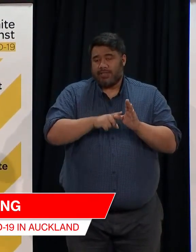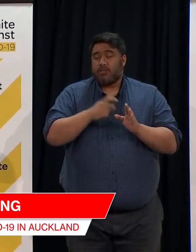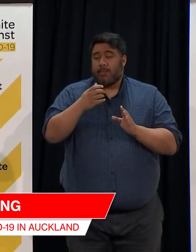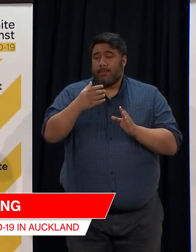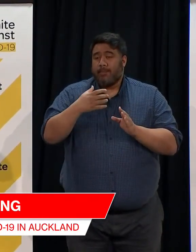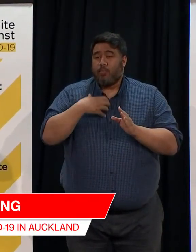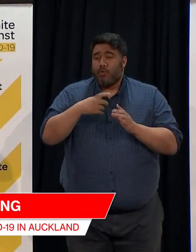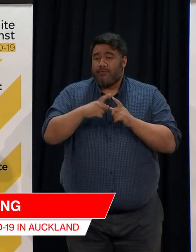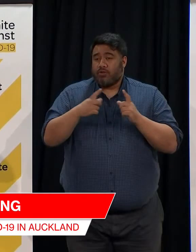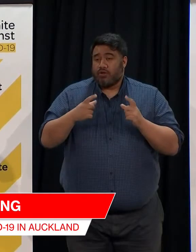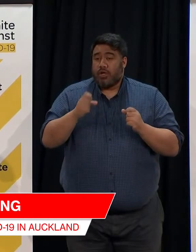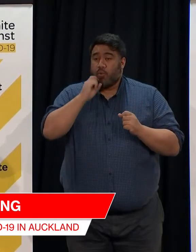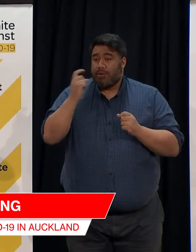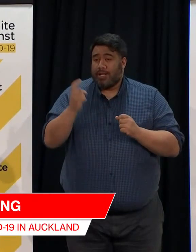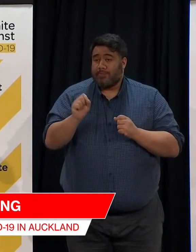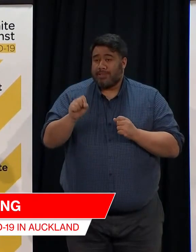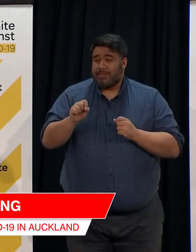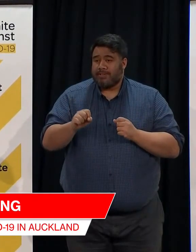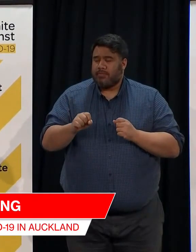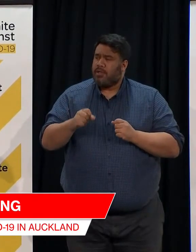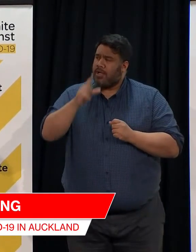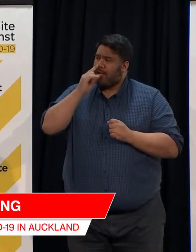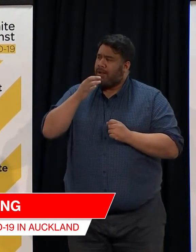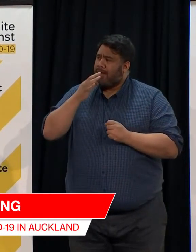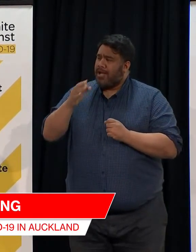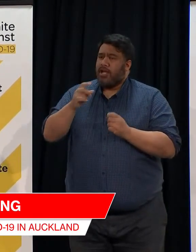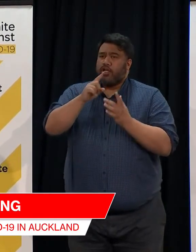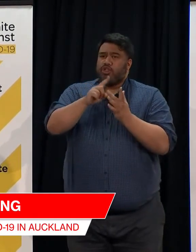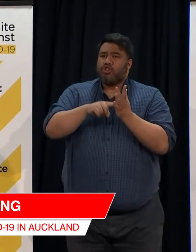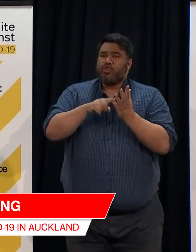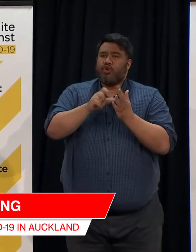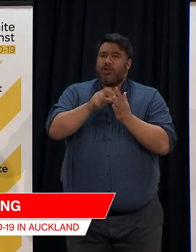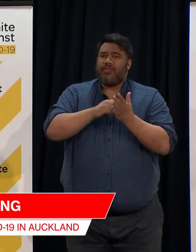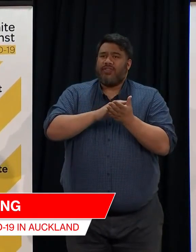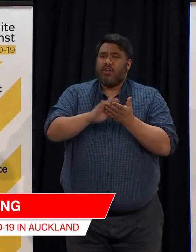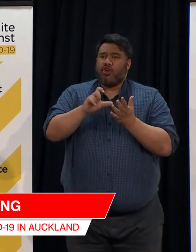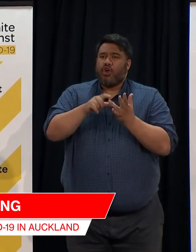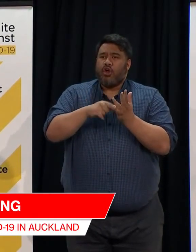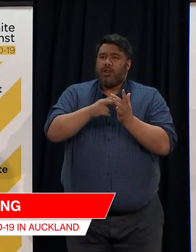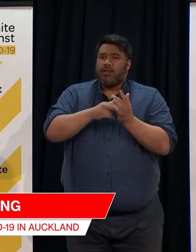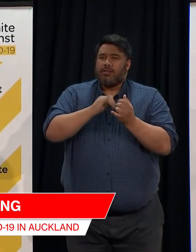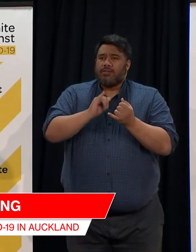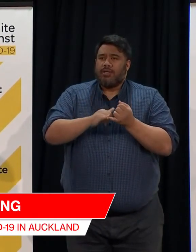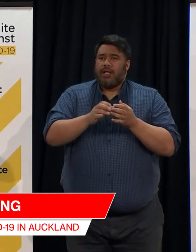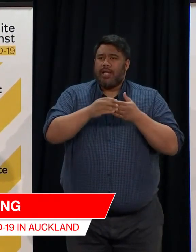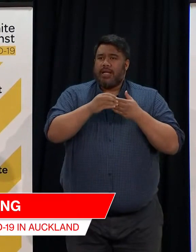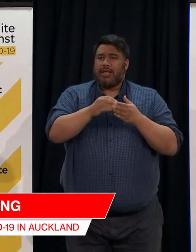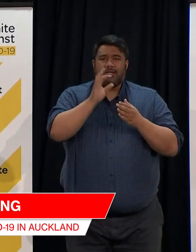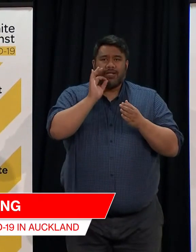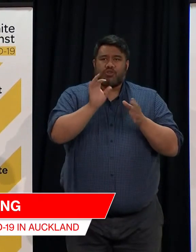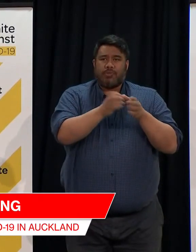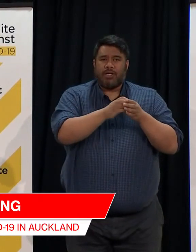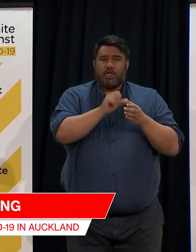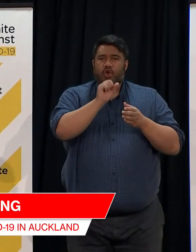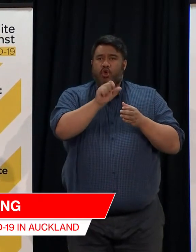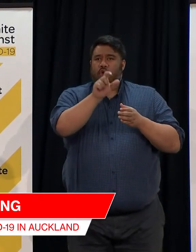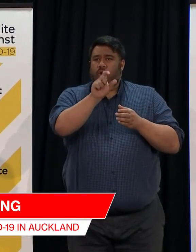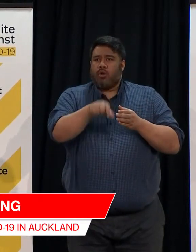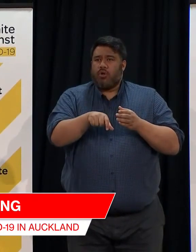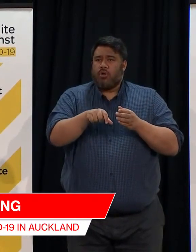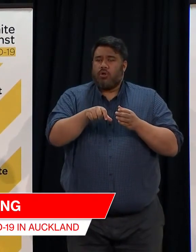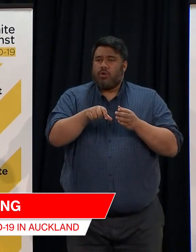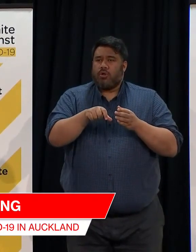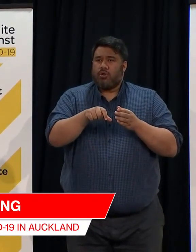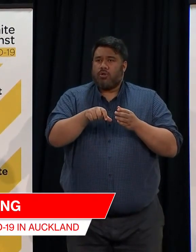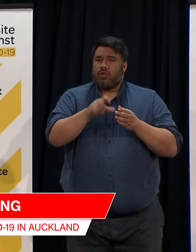coming. Judith Collins recently demoted Chris Bishop, just putting him in a COVID-19 portfolio, saying he needs to focus on that. You